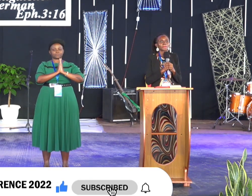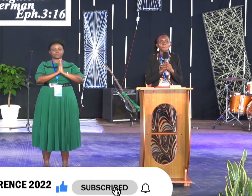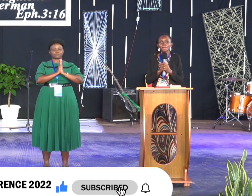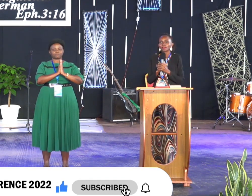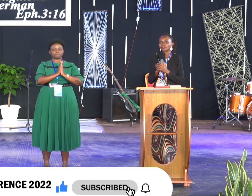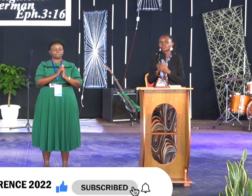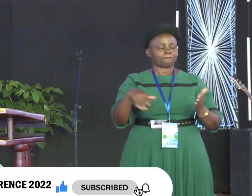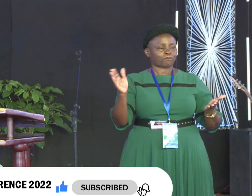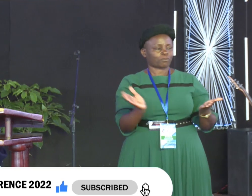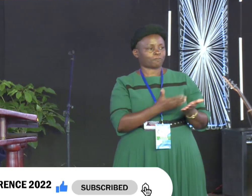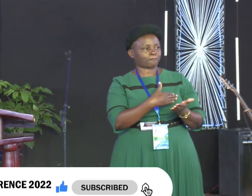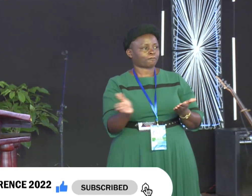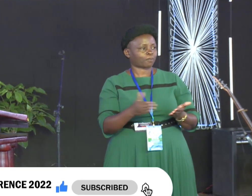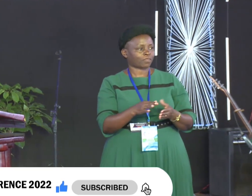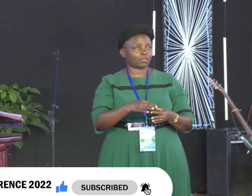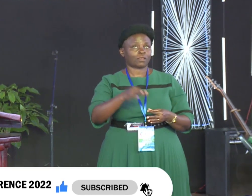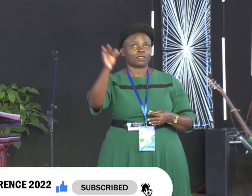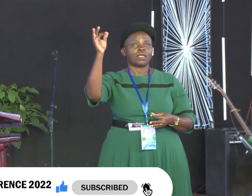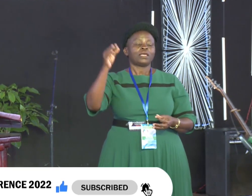Omoyo wo